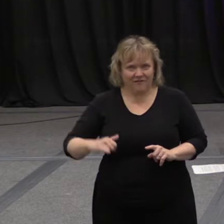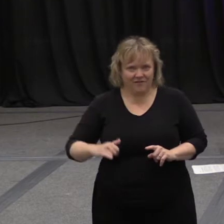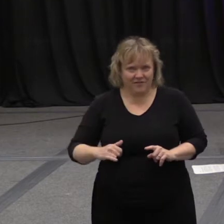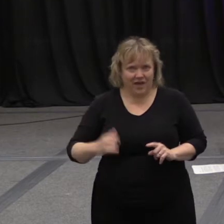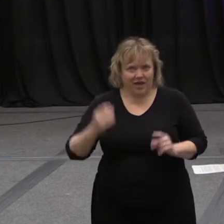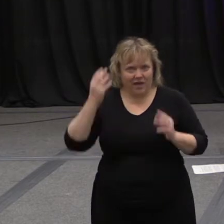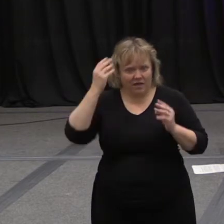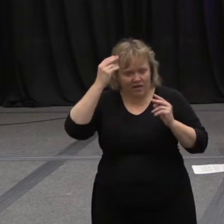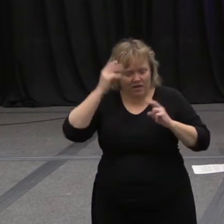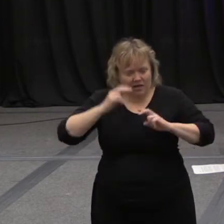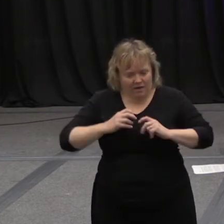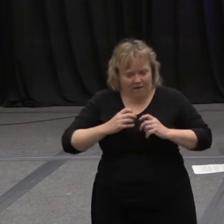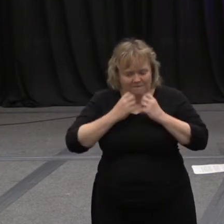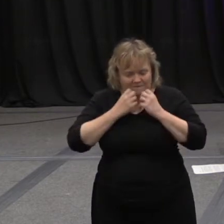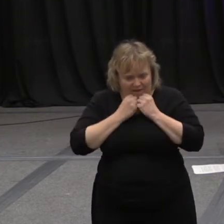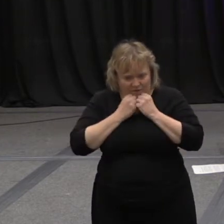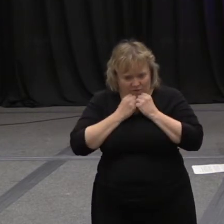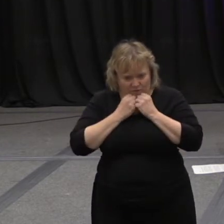die,